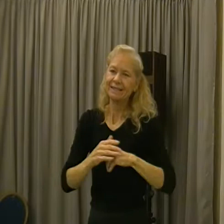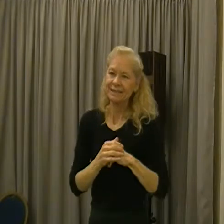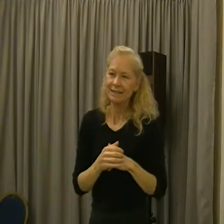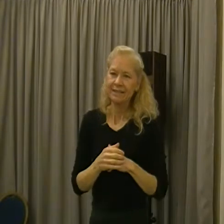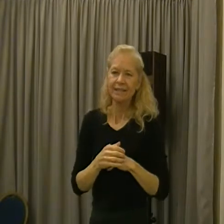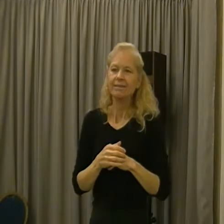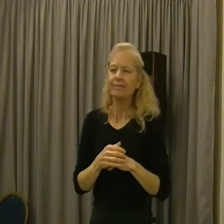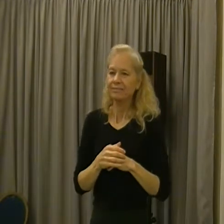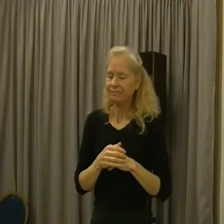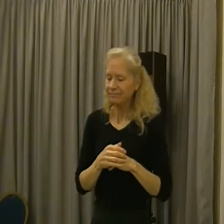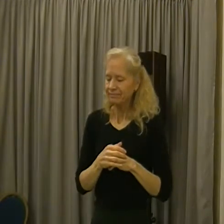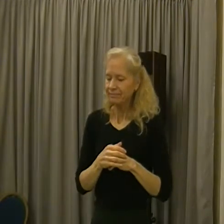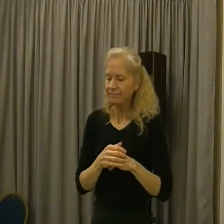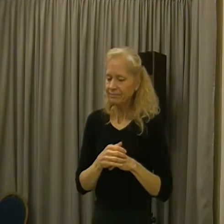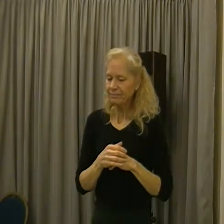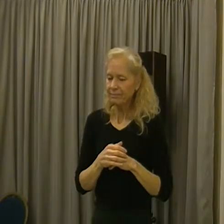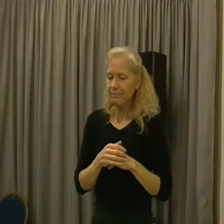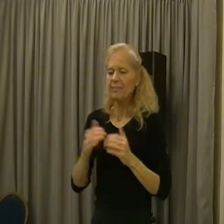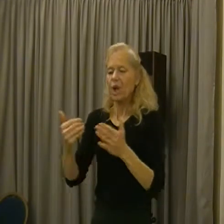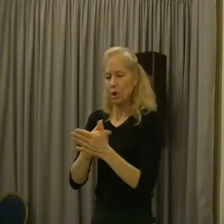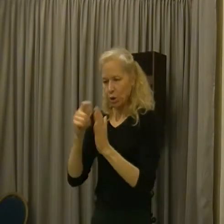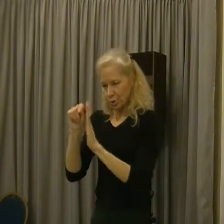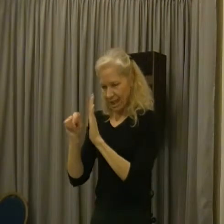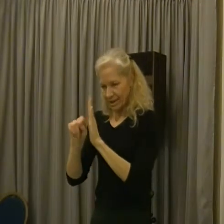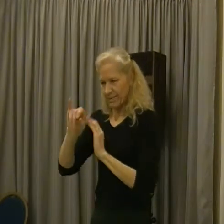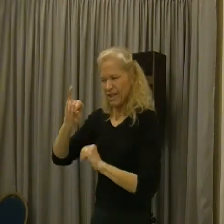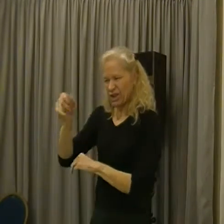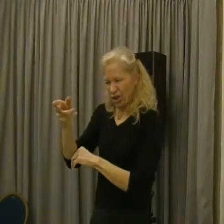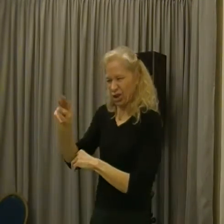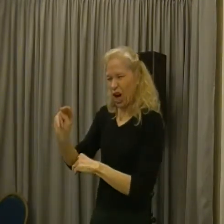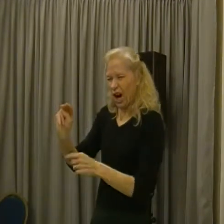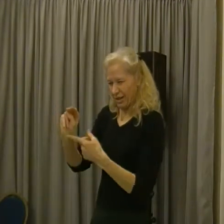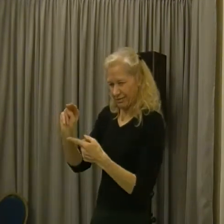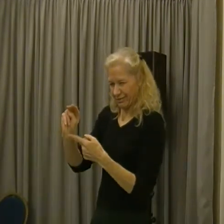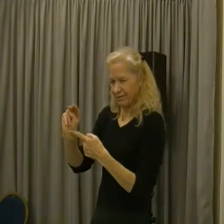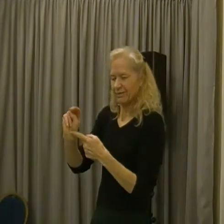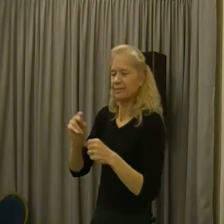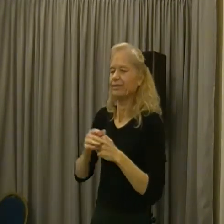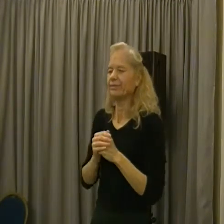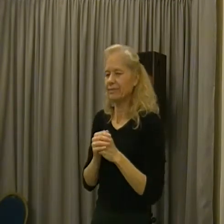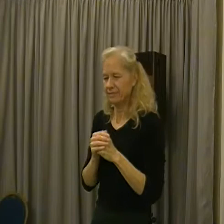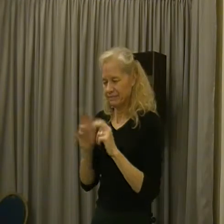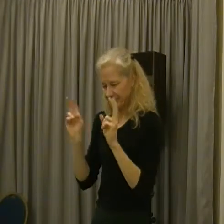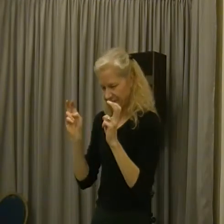John 14, 13 and 14. Jesus said, whatsoever ye shall ask in my name.